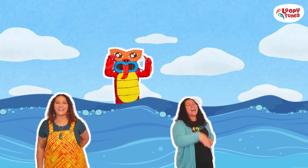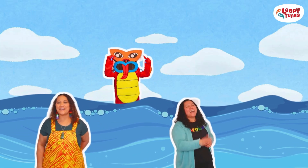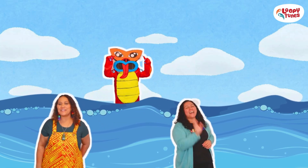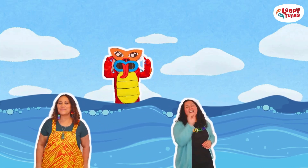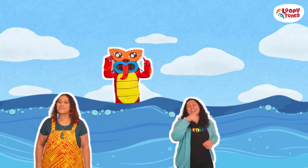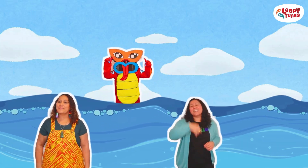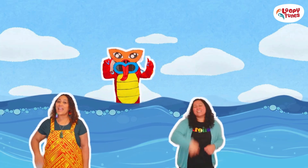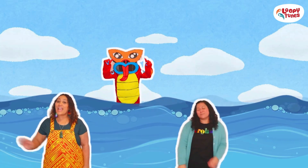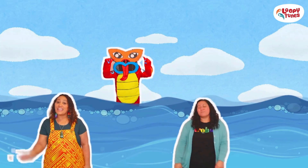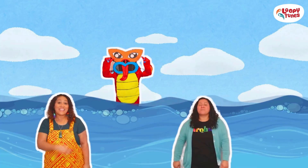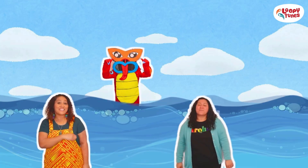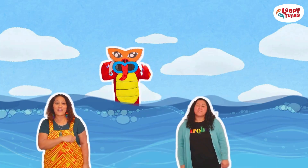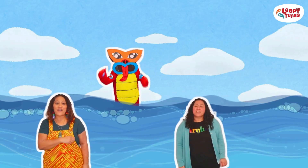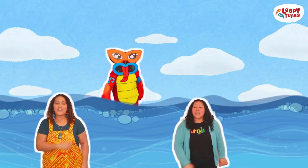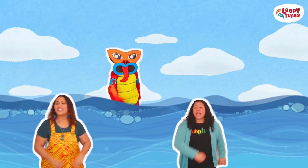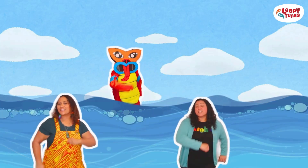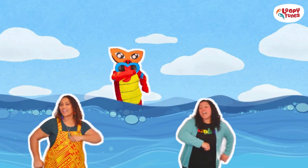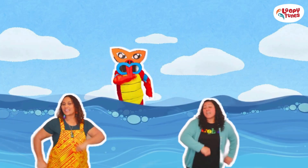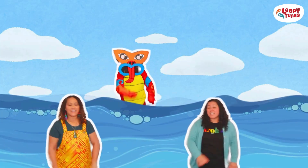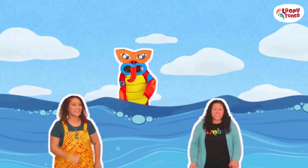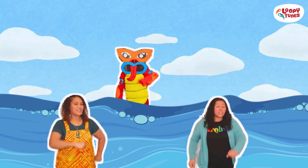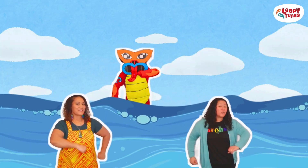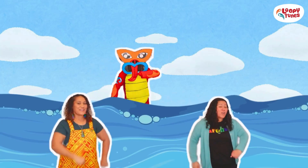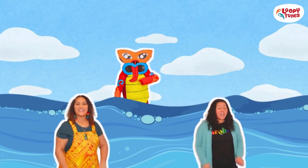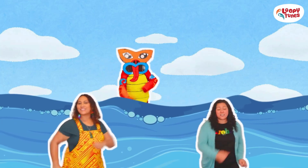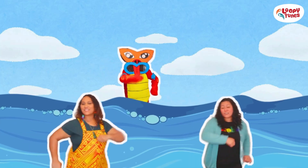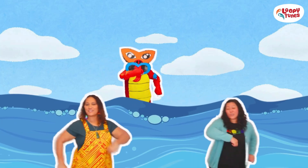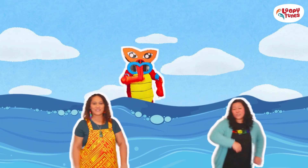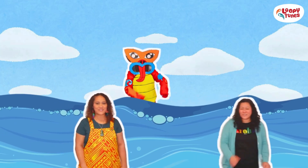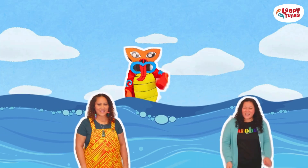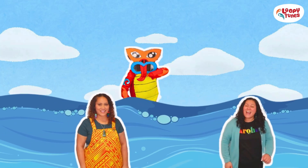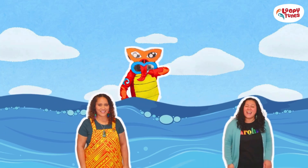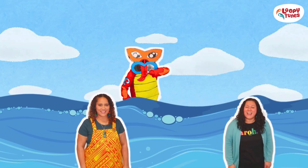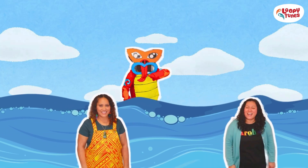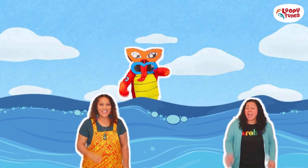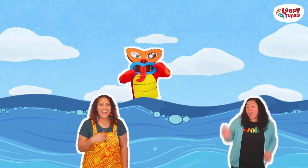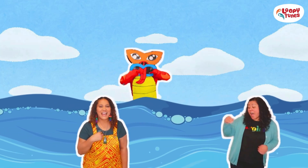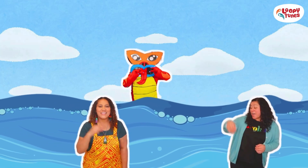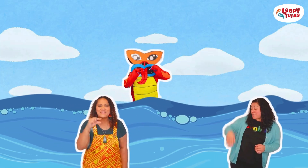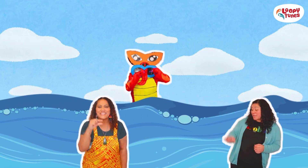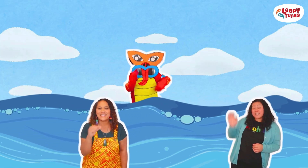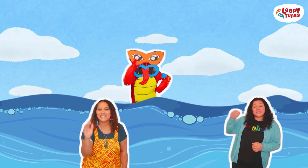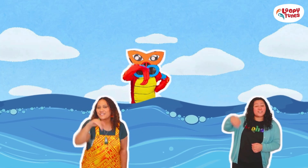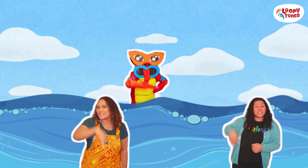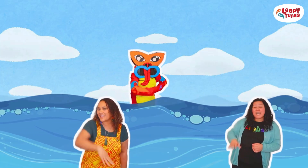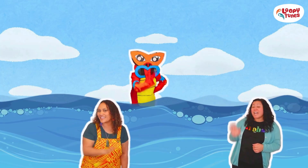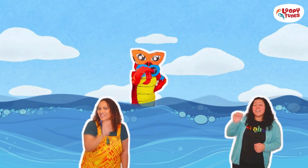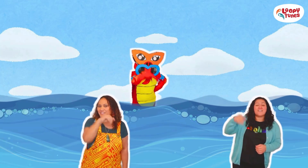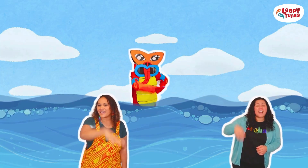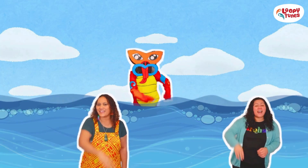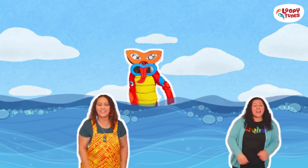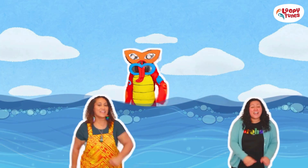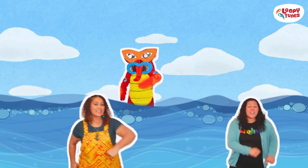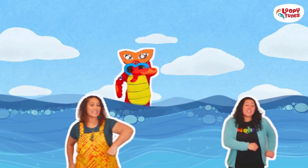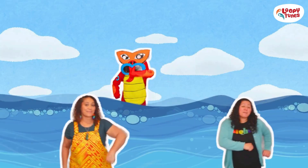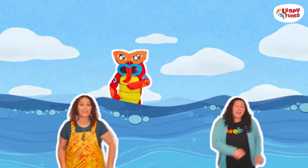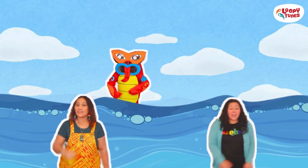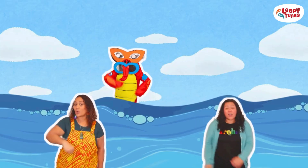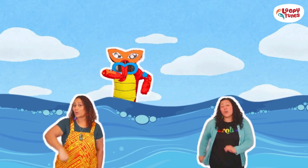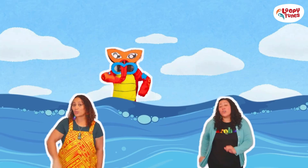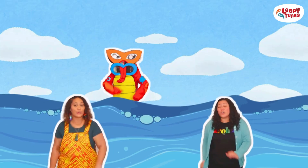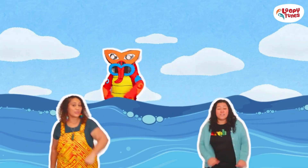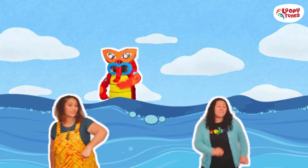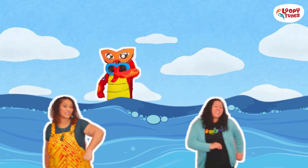Taniwha. Let's go! Tahi rua toru wha. I'm a little Taniwha.